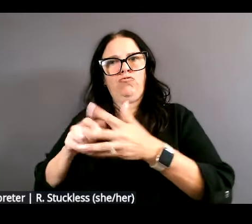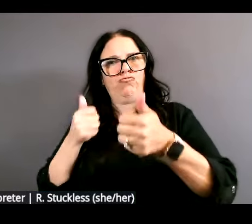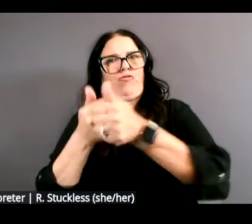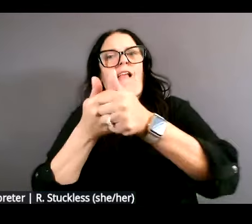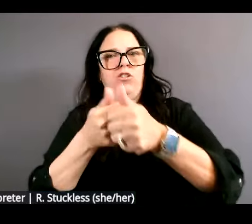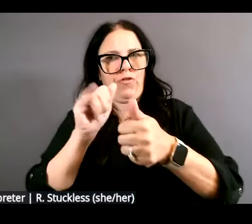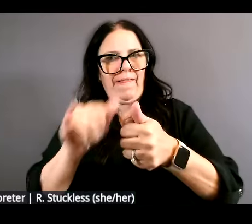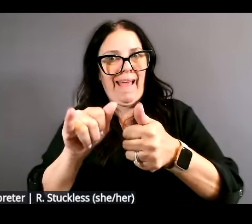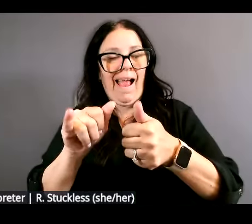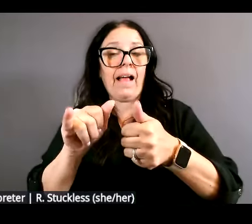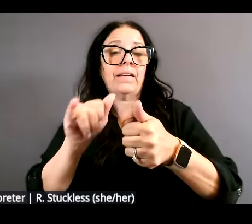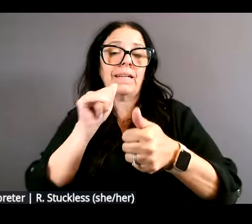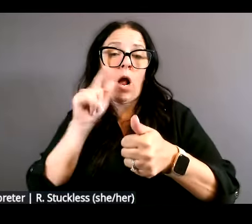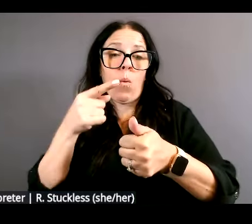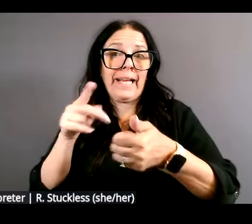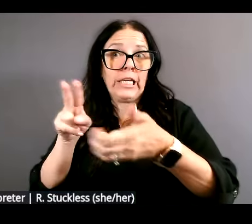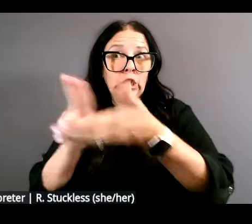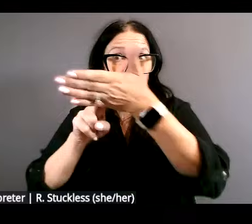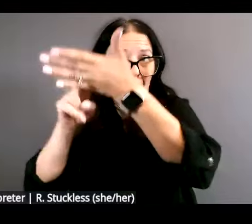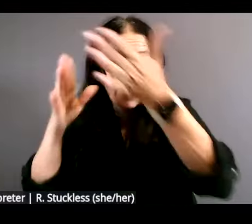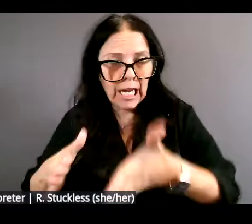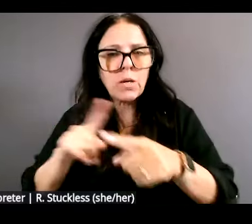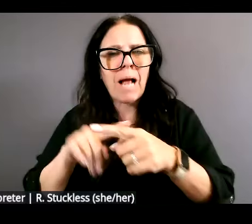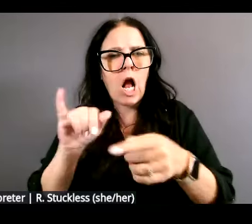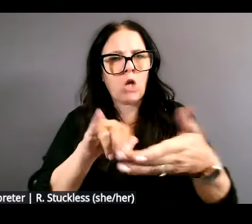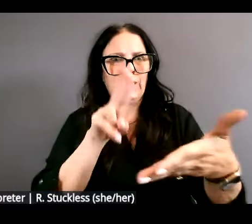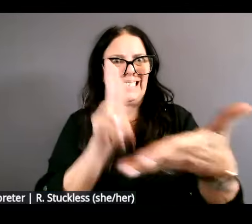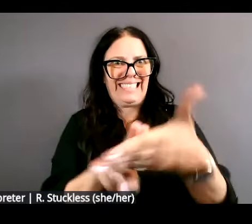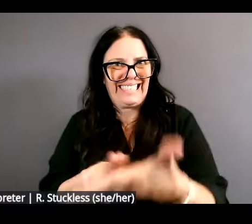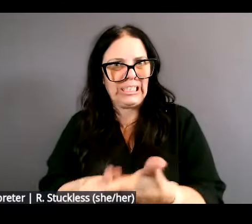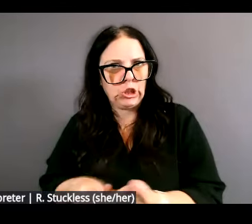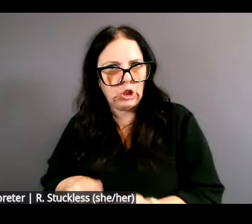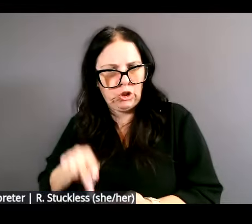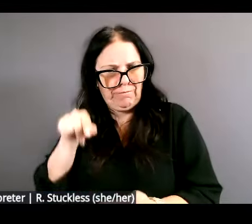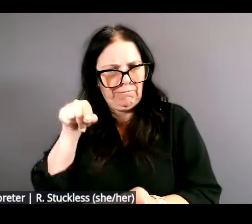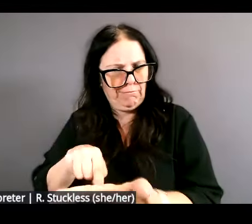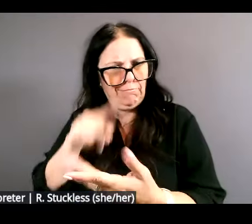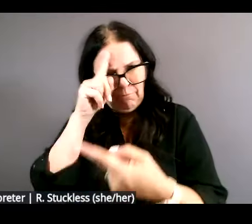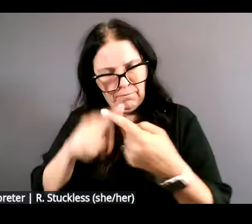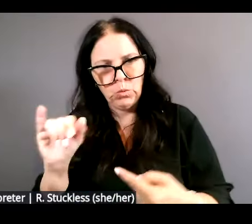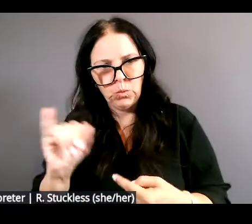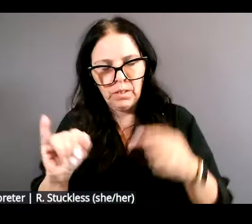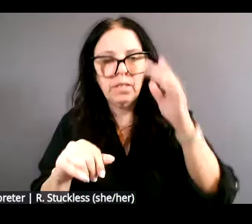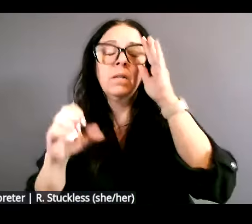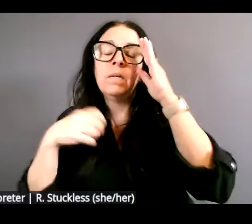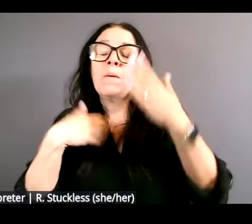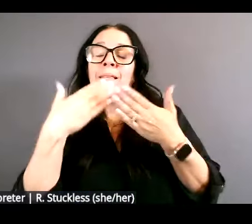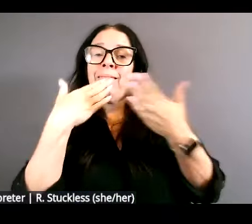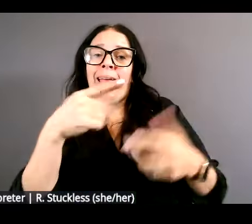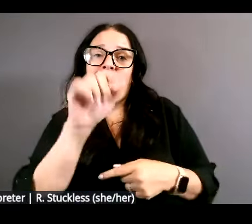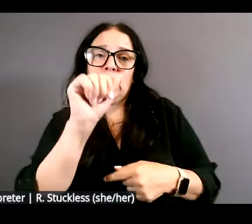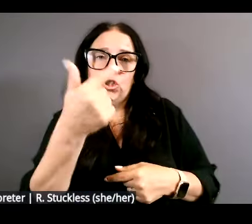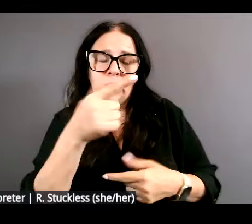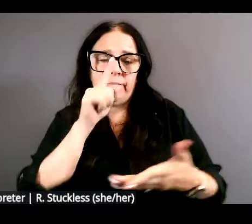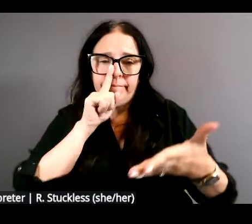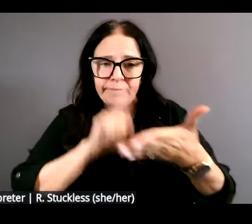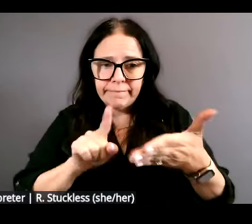want to thank the board, the staff, the Attorney General for its persistence in pursuing this investigation pursuant to the court's